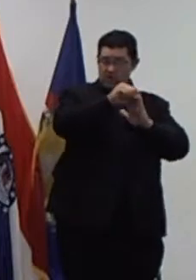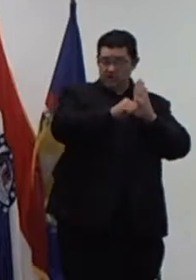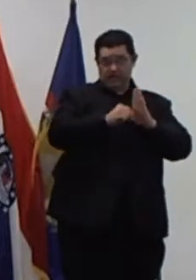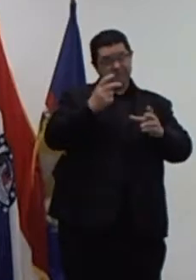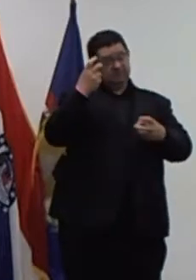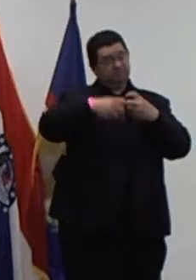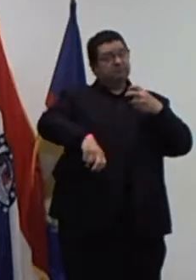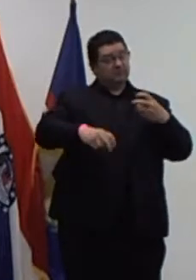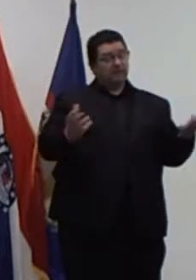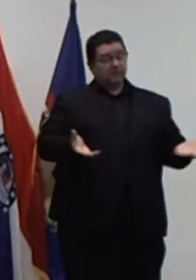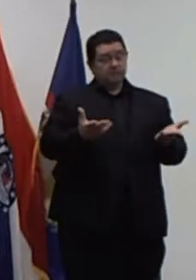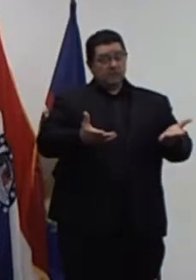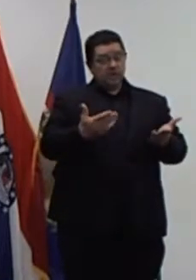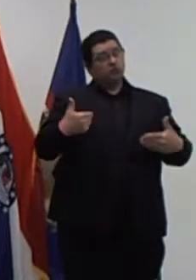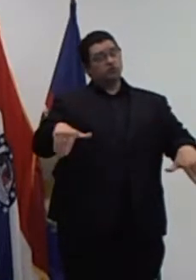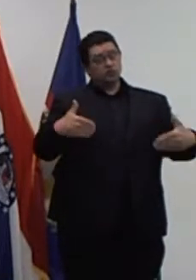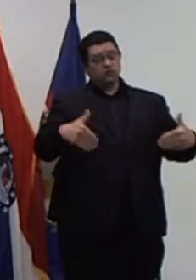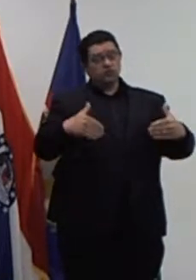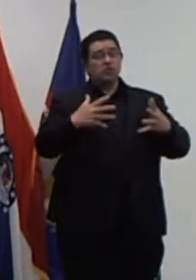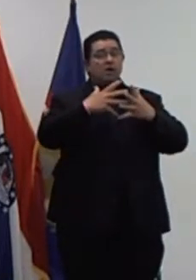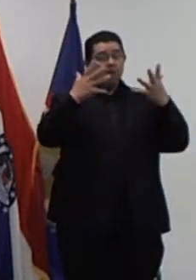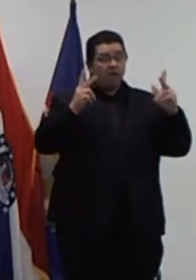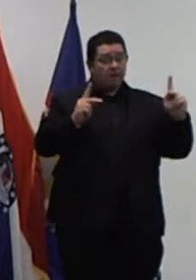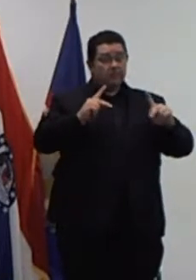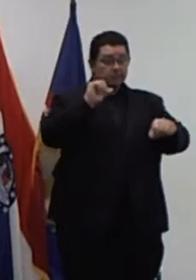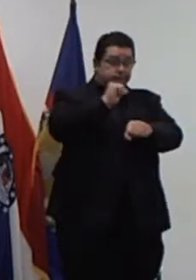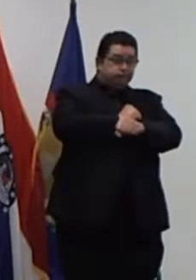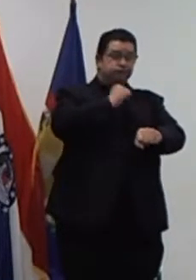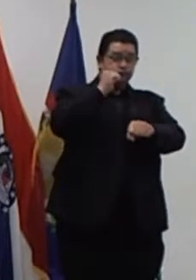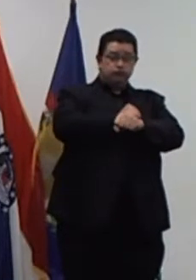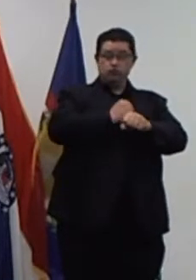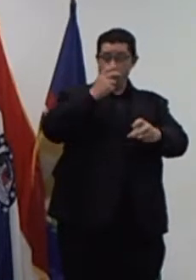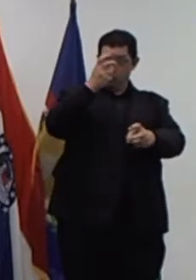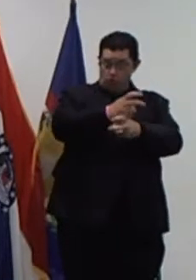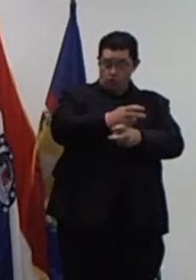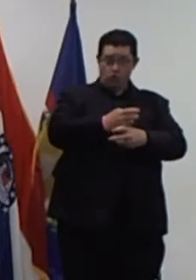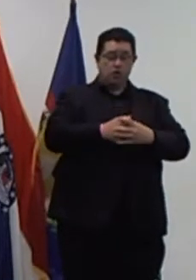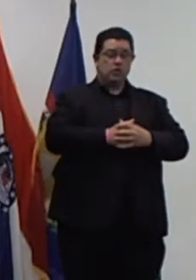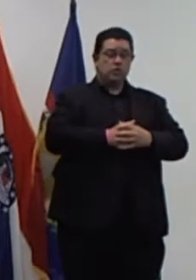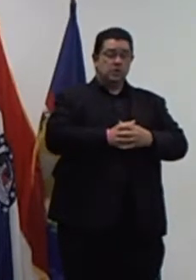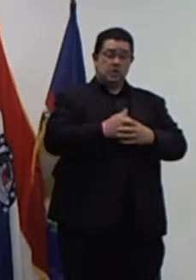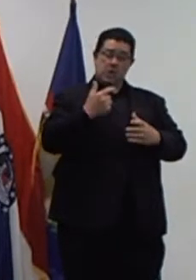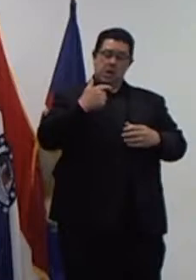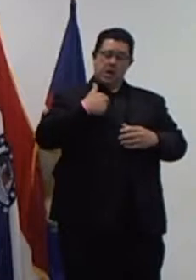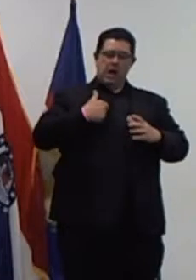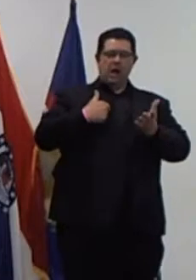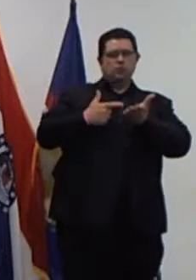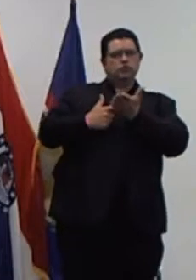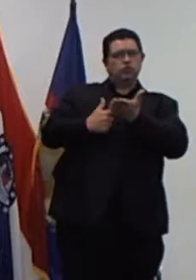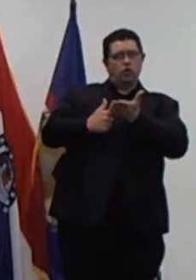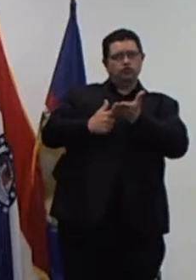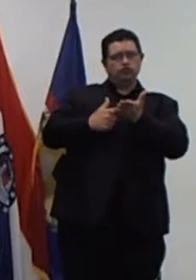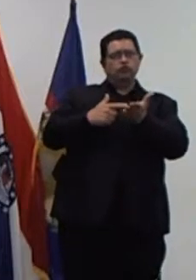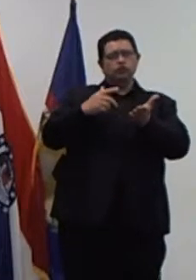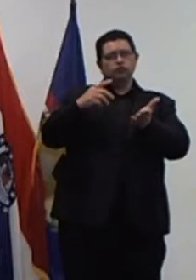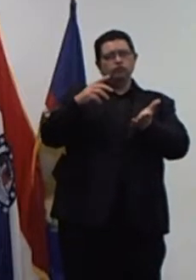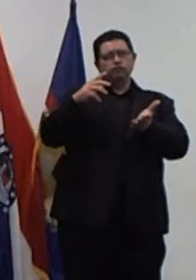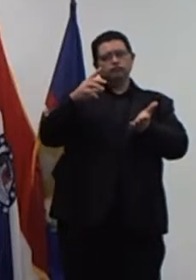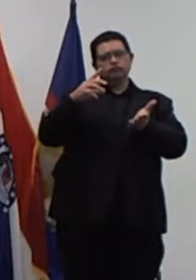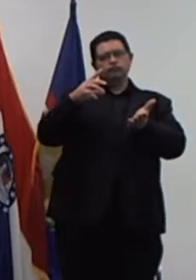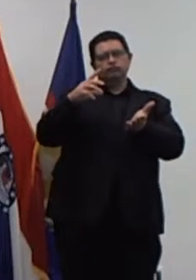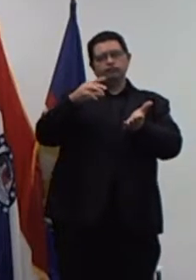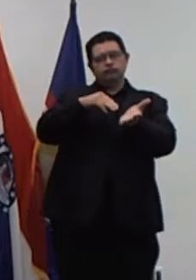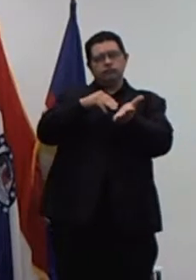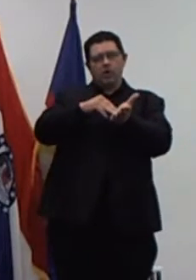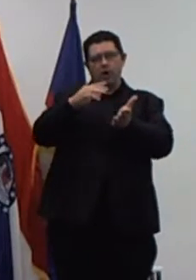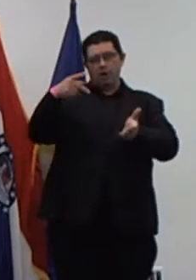here, to say the least. A lot of people's worked hard, and I was talking to Dr. Page before we come out here, and we